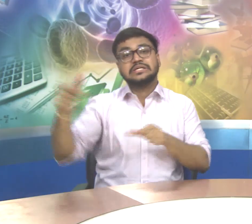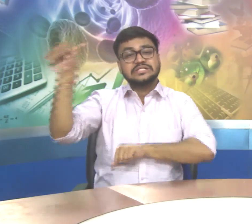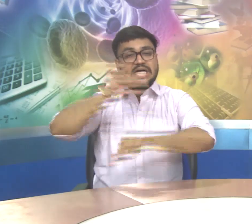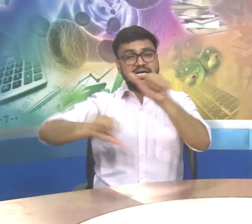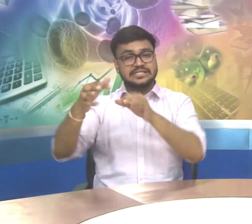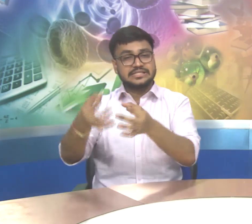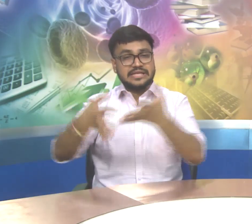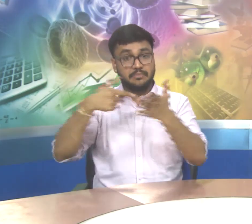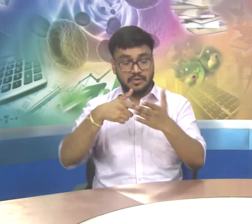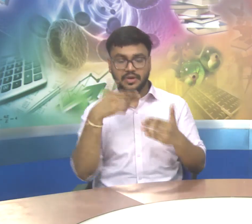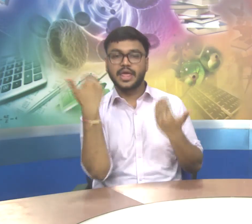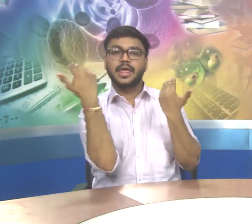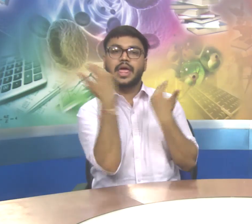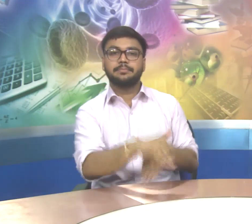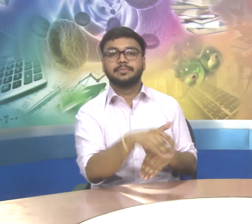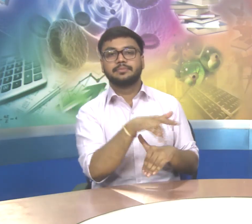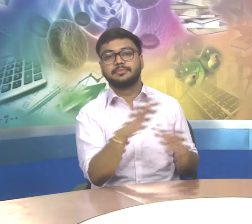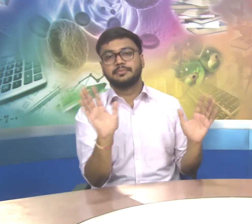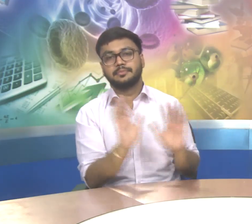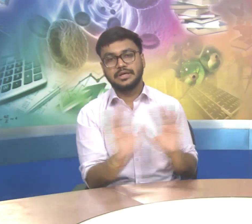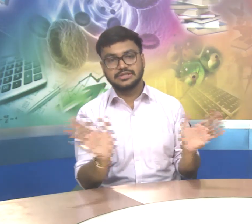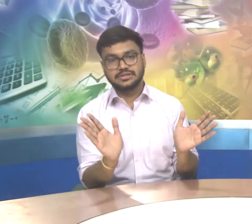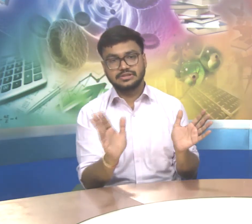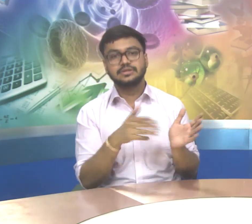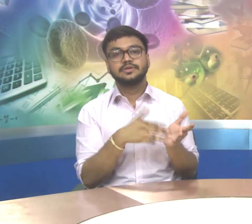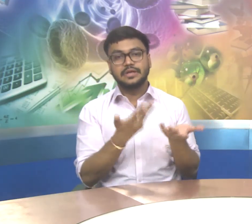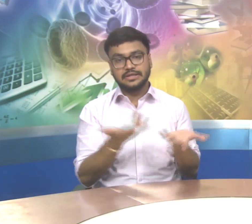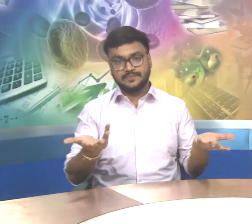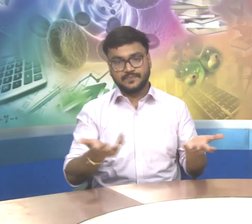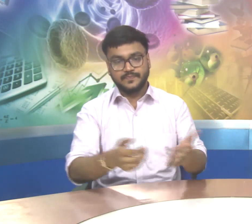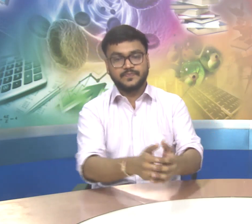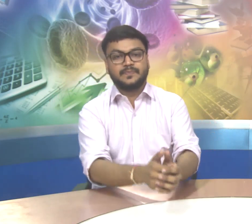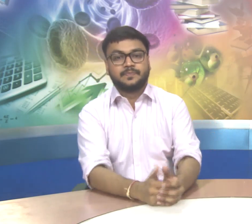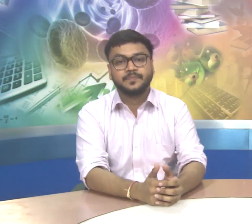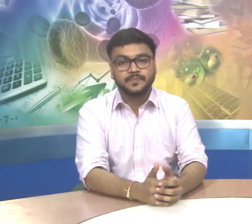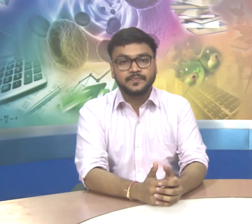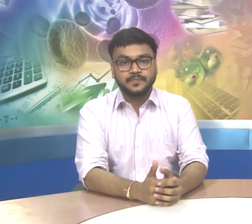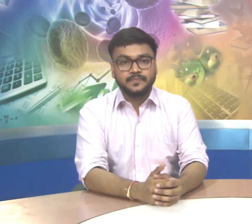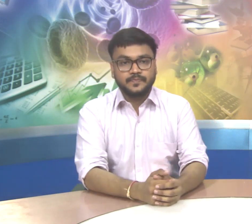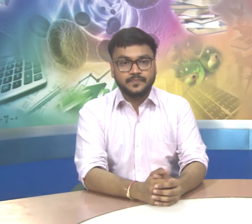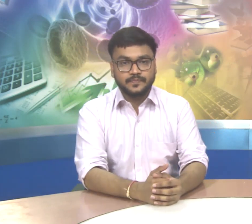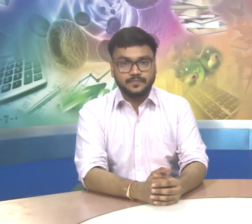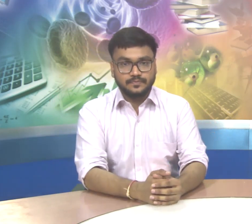are precious and valuable since these ores are limited.